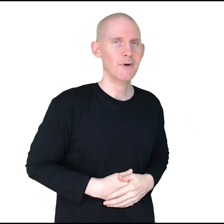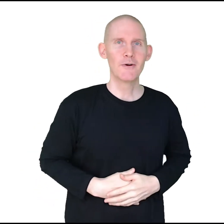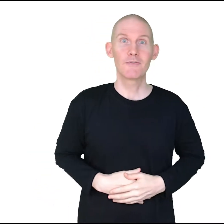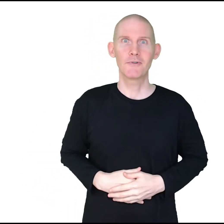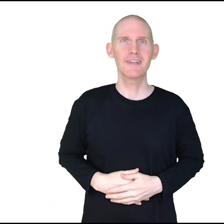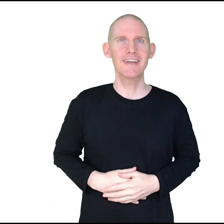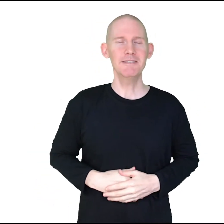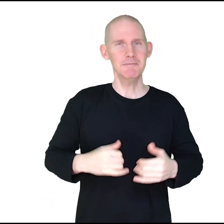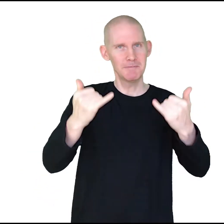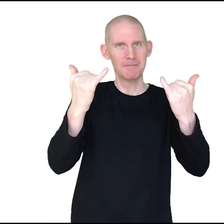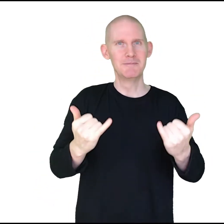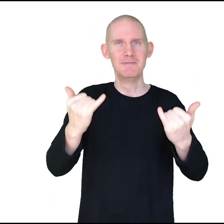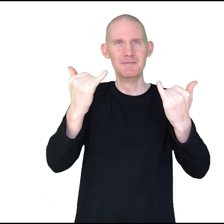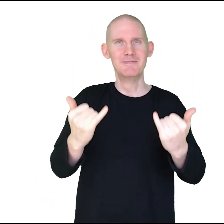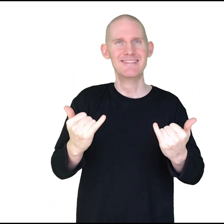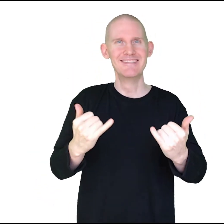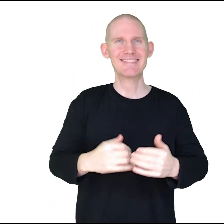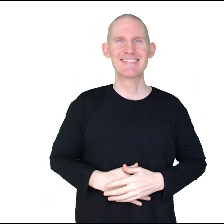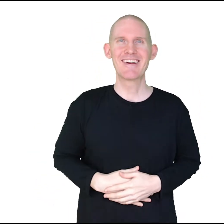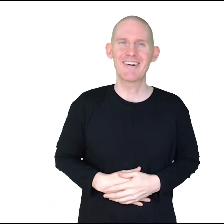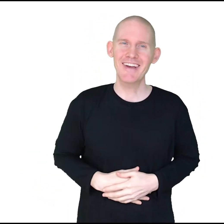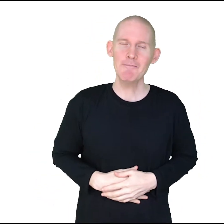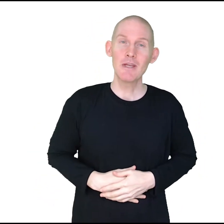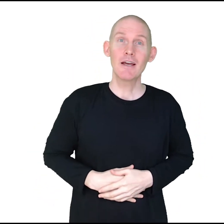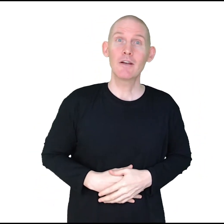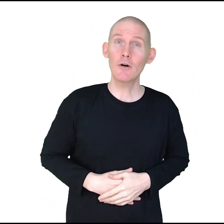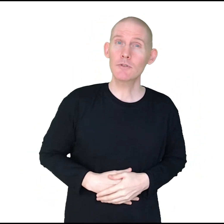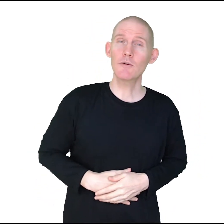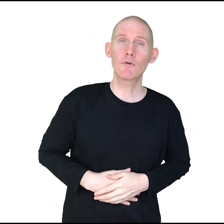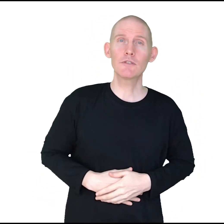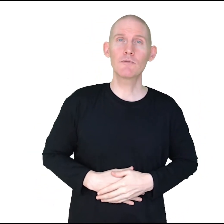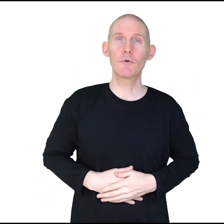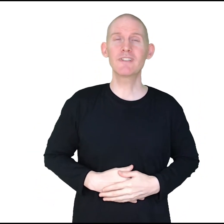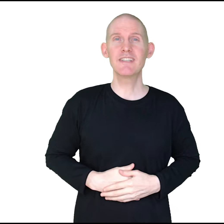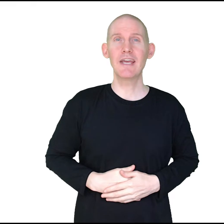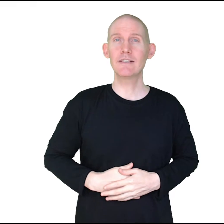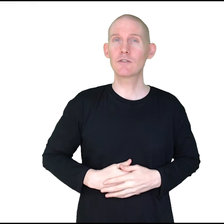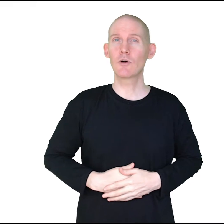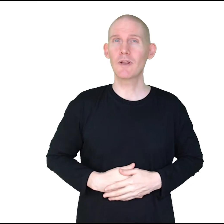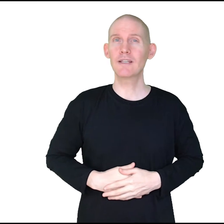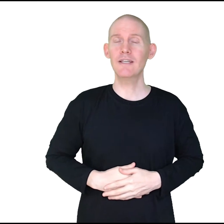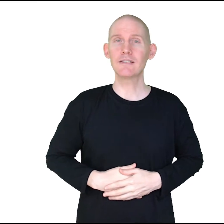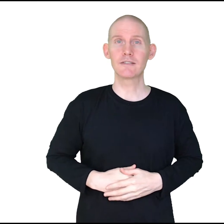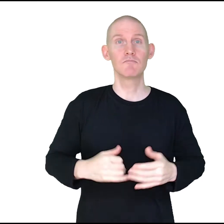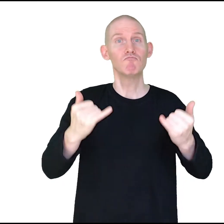Front again. Okay, an alternate version for today is to go like this.